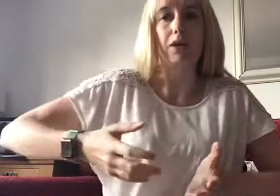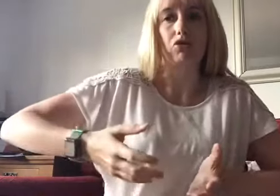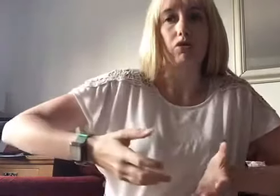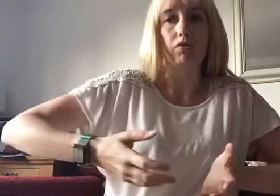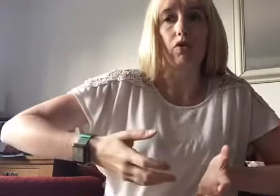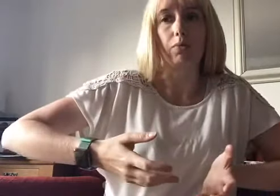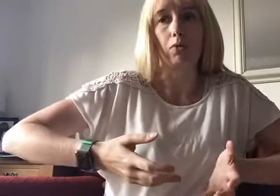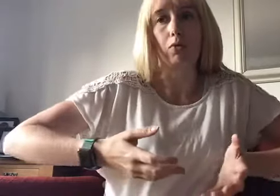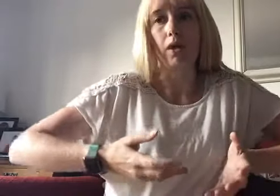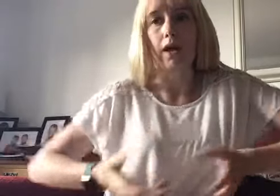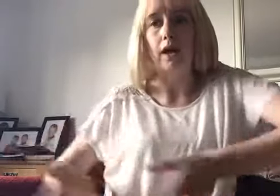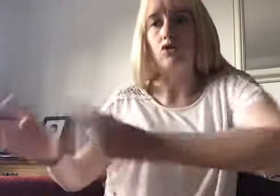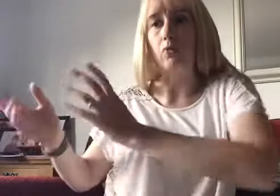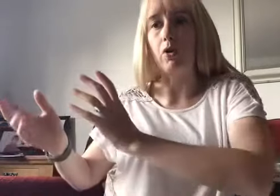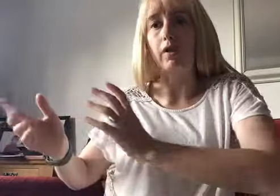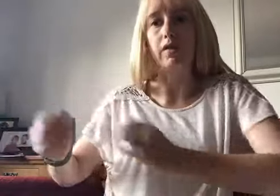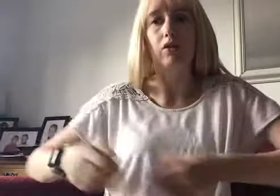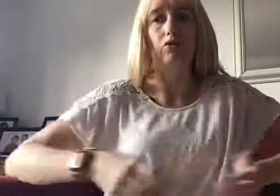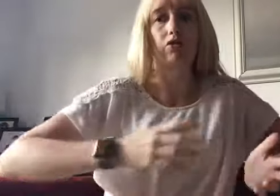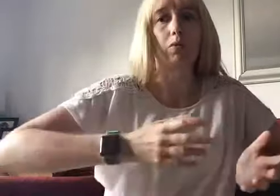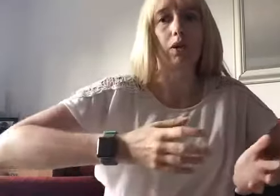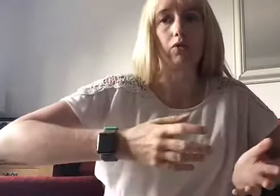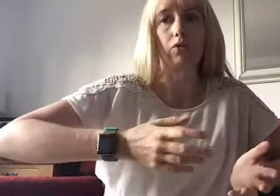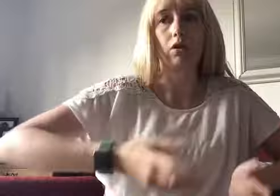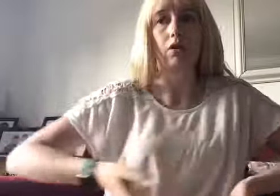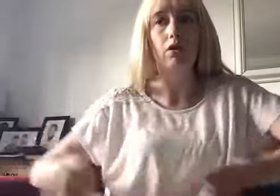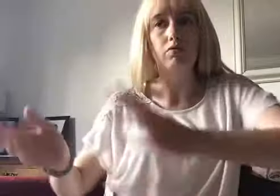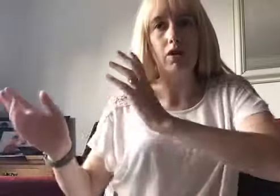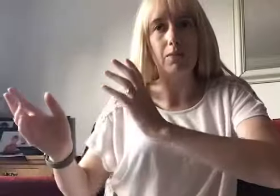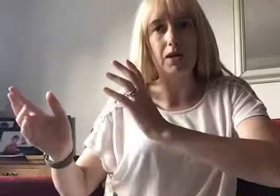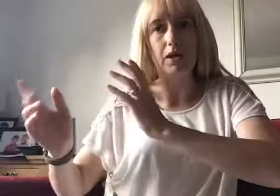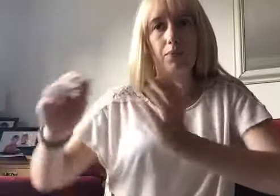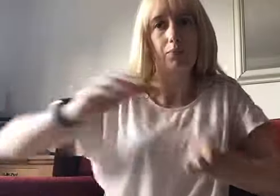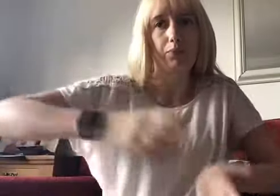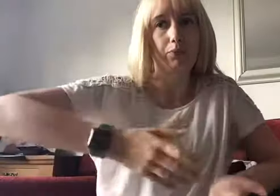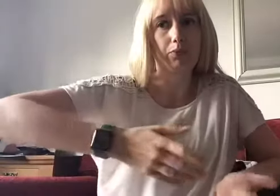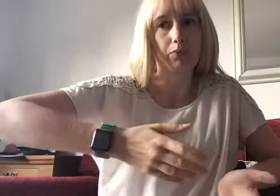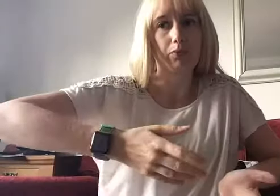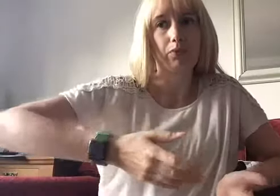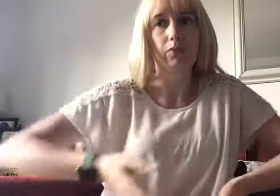you've got the ball and you're passing it on to someone else. Rugby.